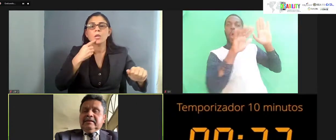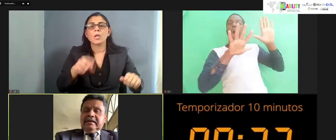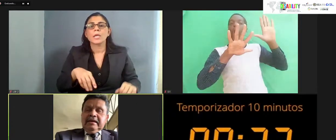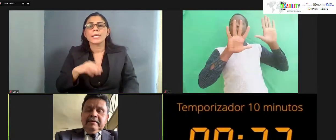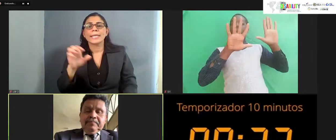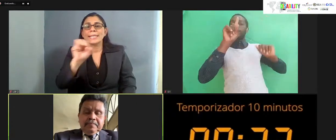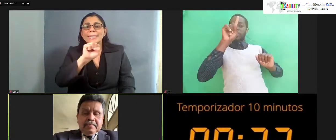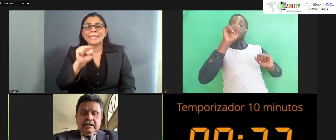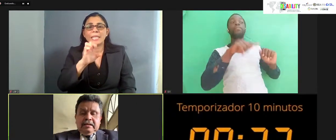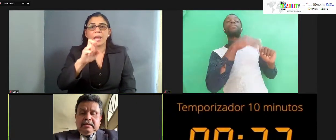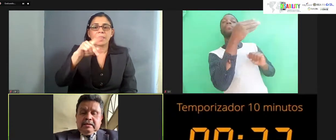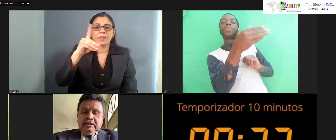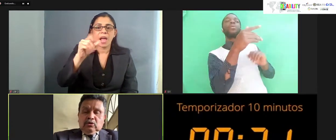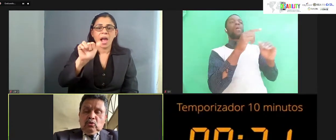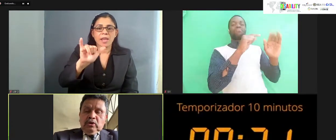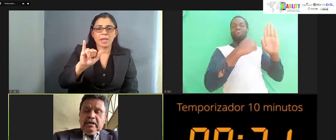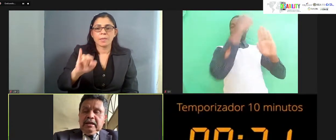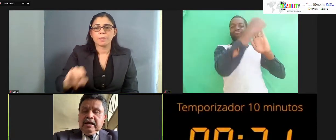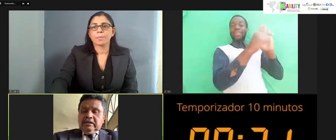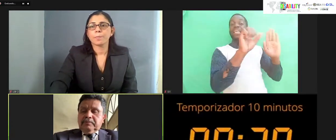doesn't die framework